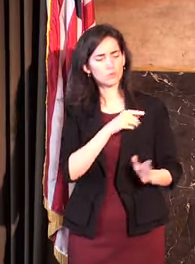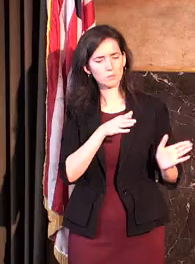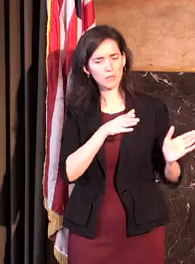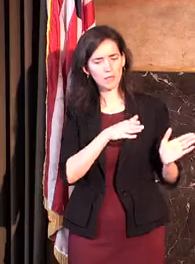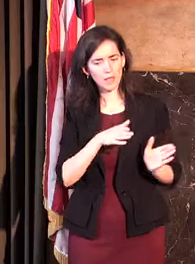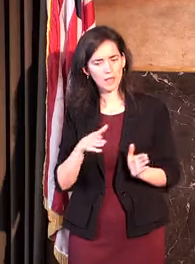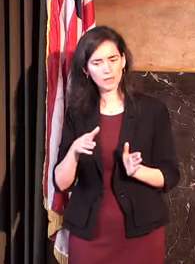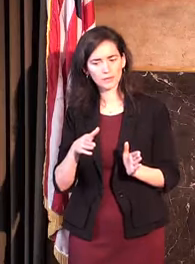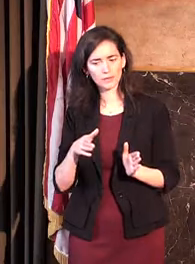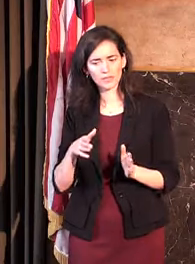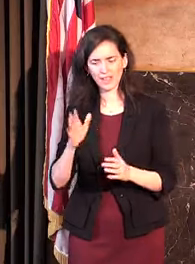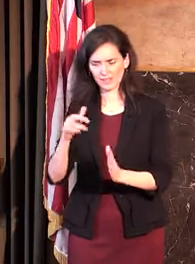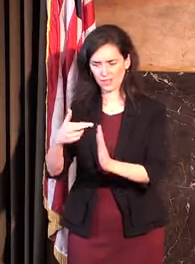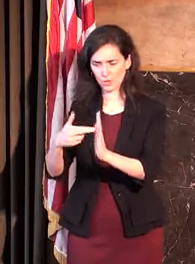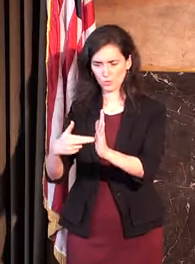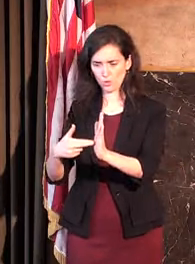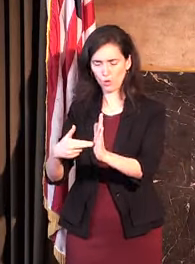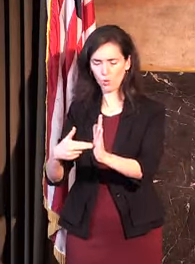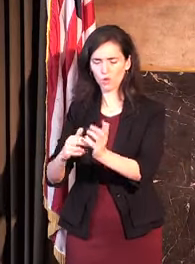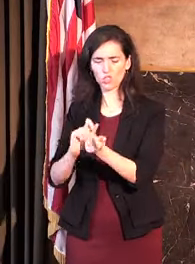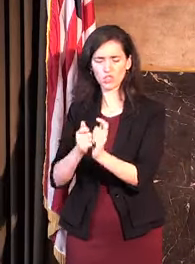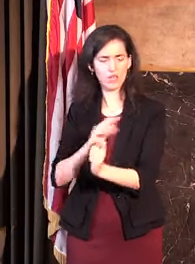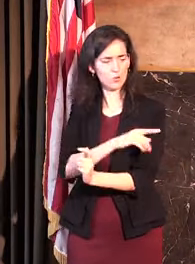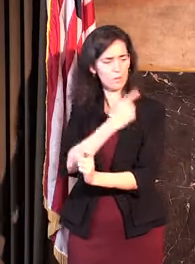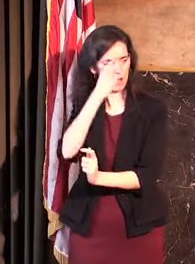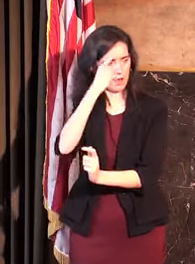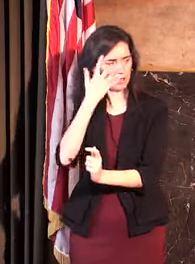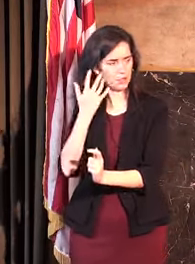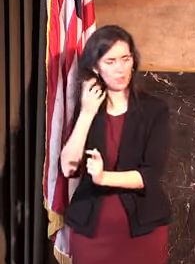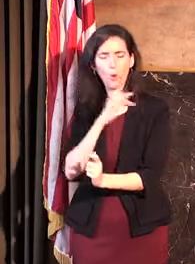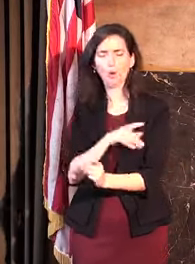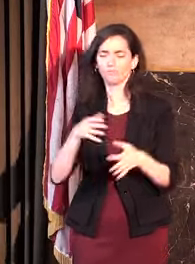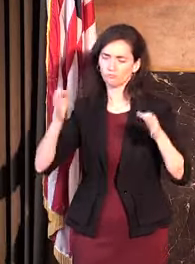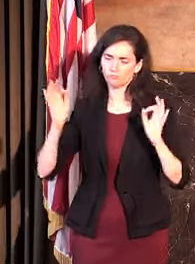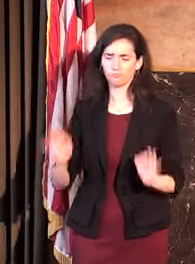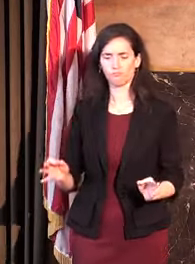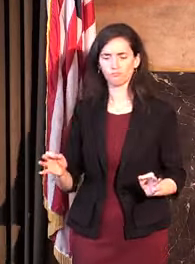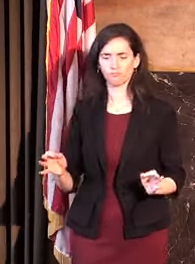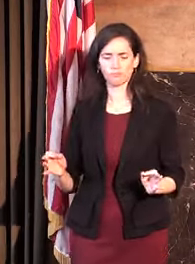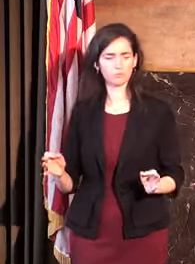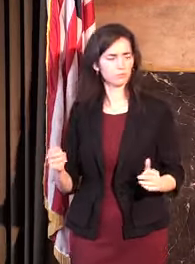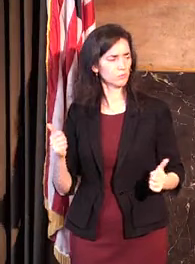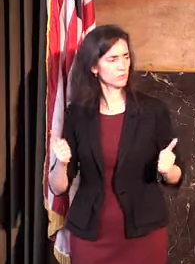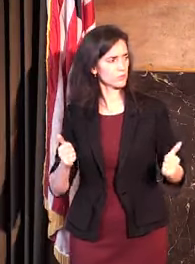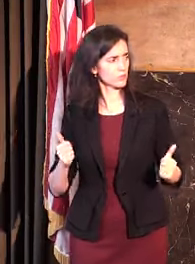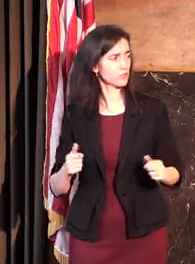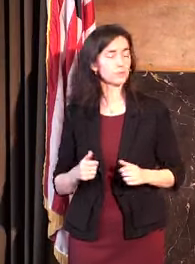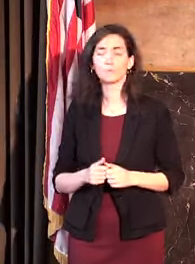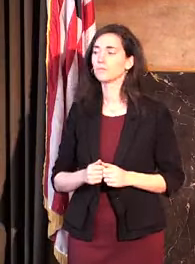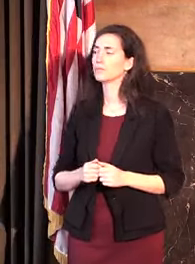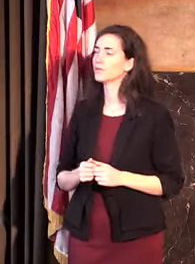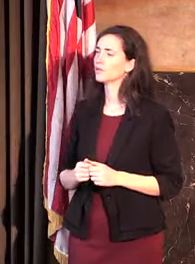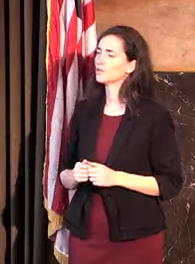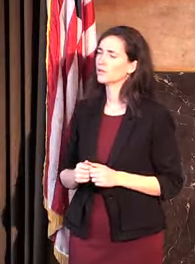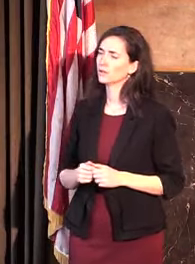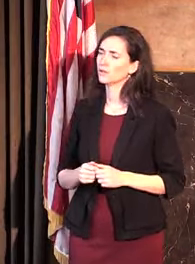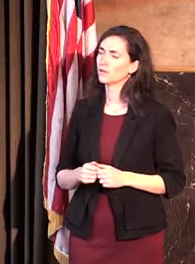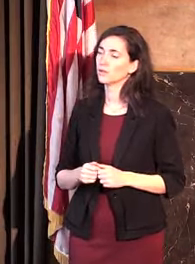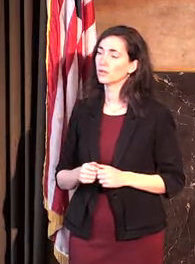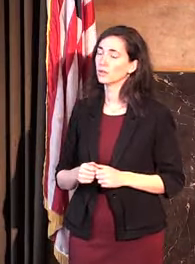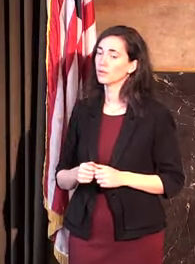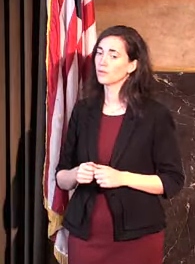of backtracking on that rule, or is it in your mind what's going to happen? I would have to learn something